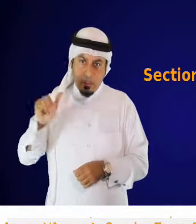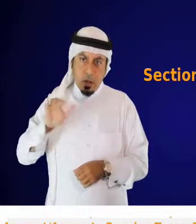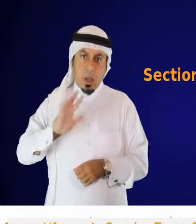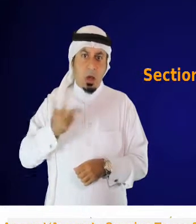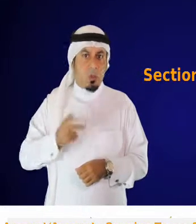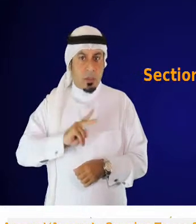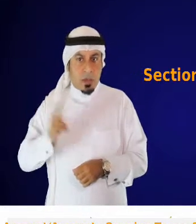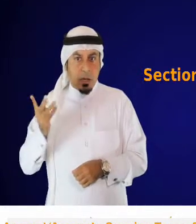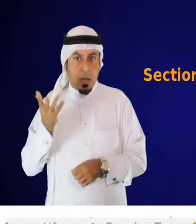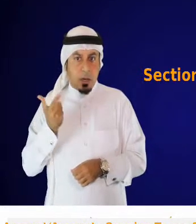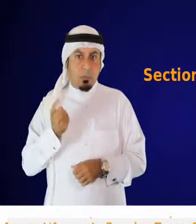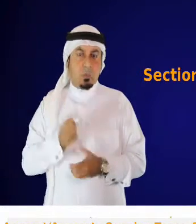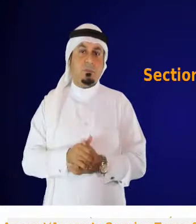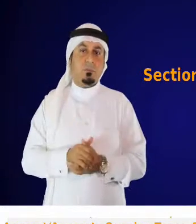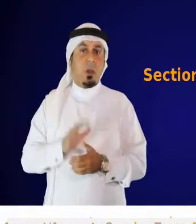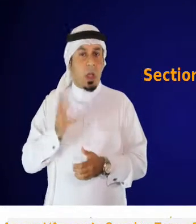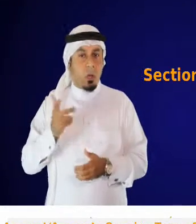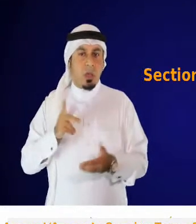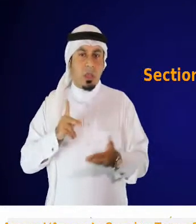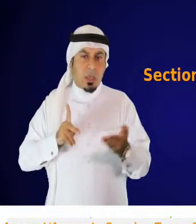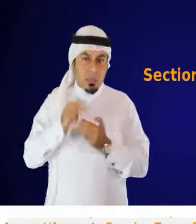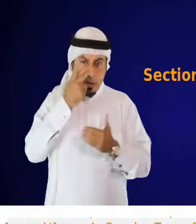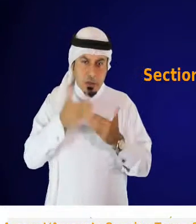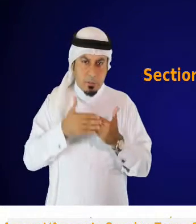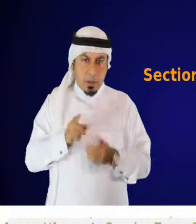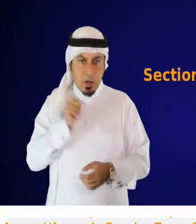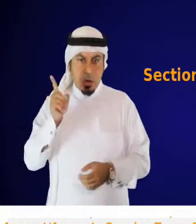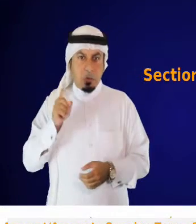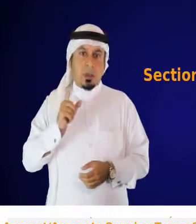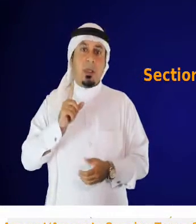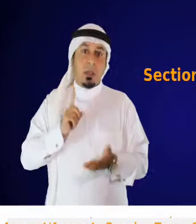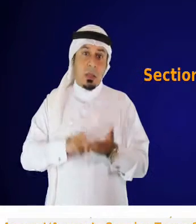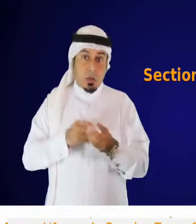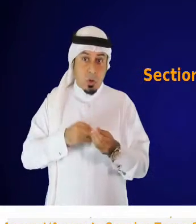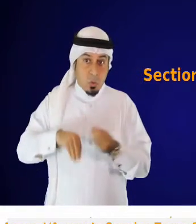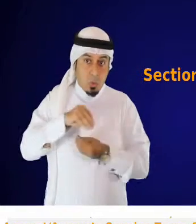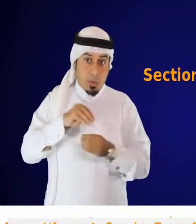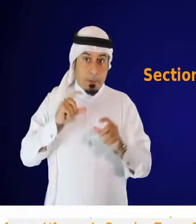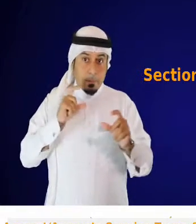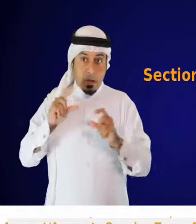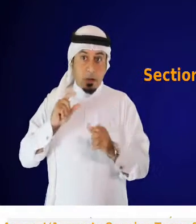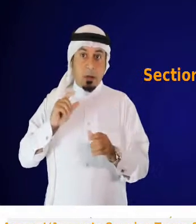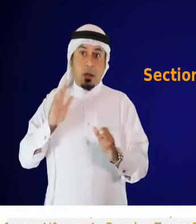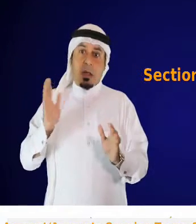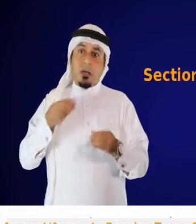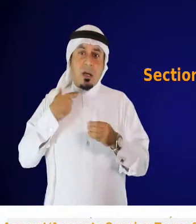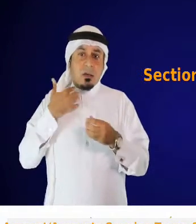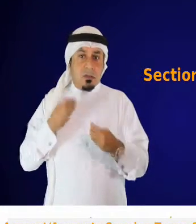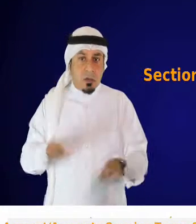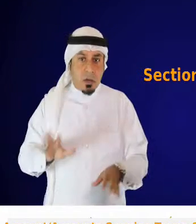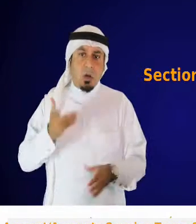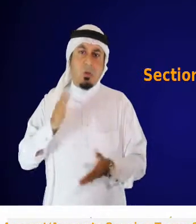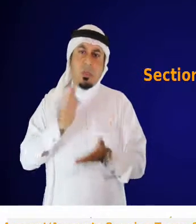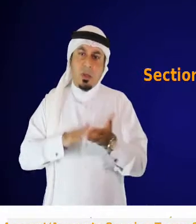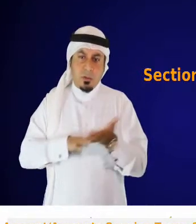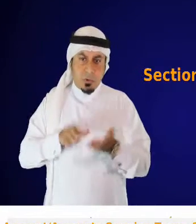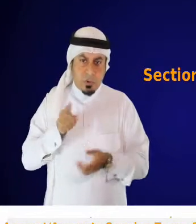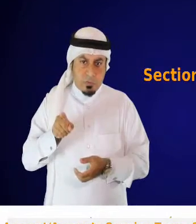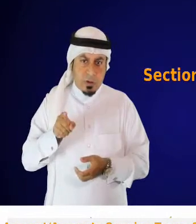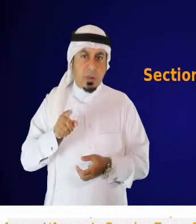number, the customer undertakes to notify the bank immediately and indemnifies the bank for any loss or damage on account of the